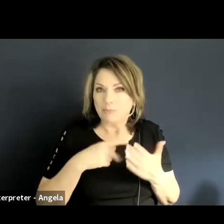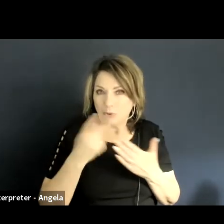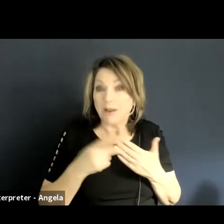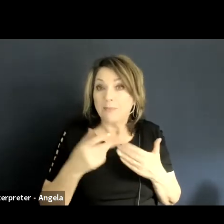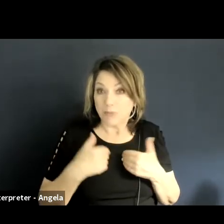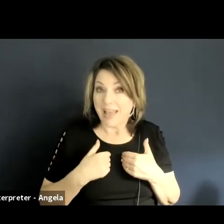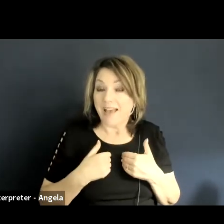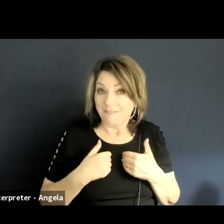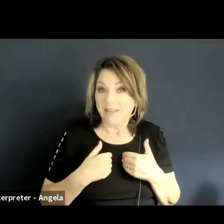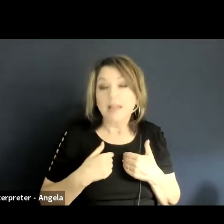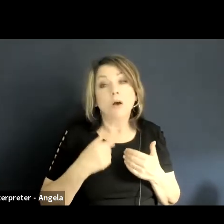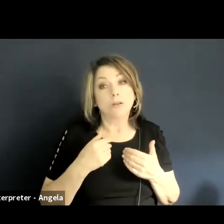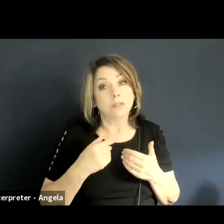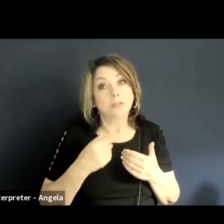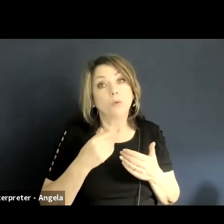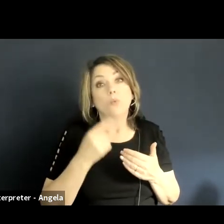the program.